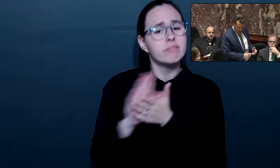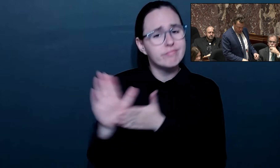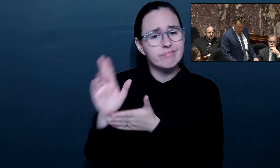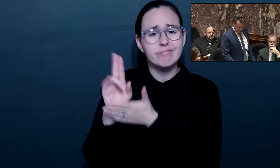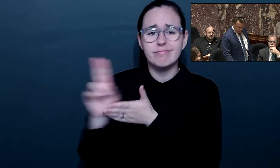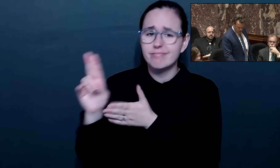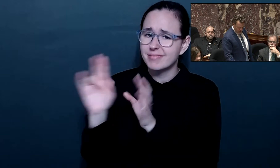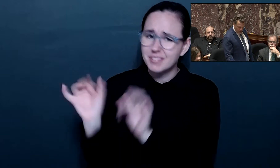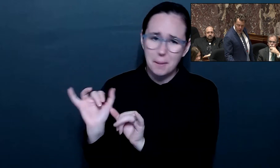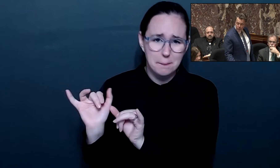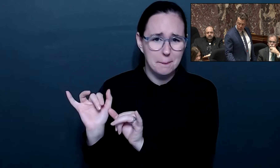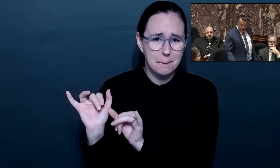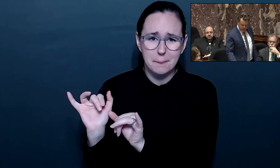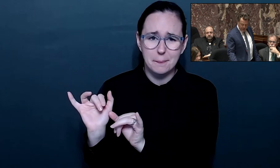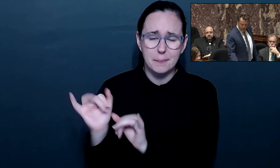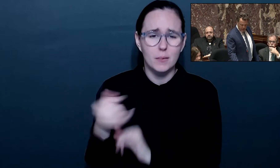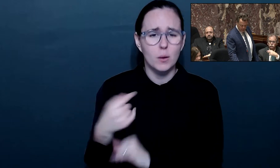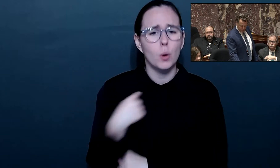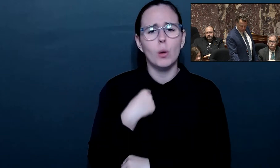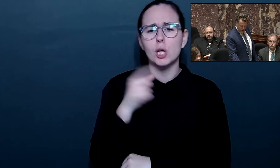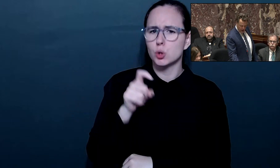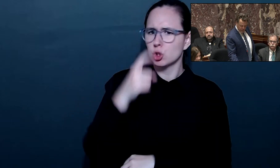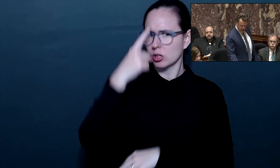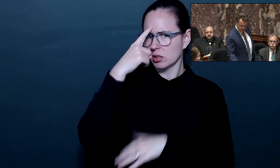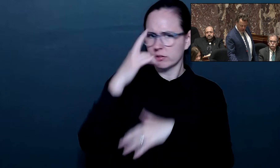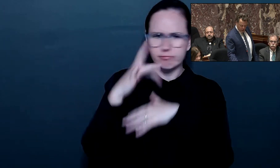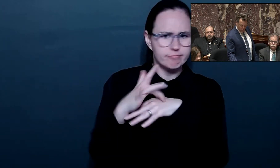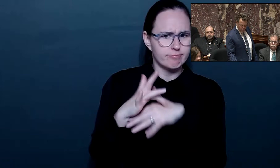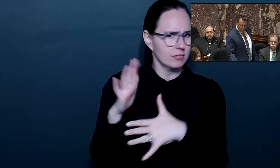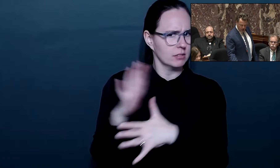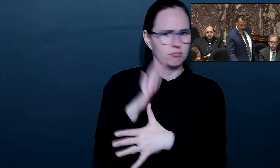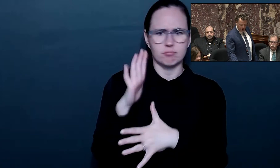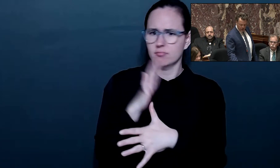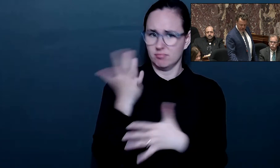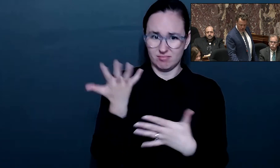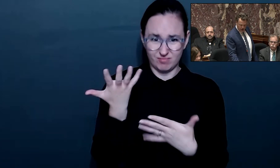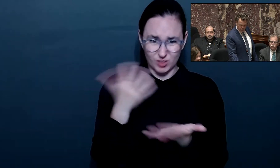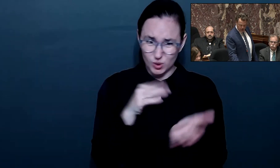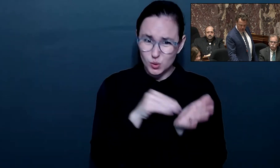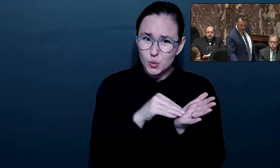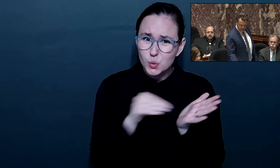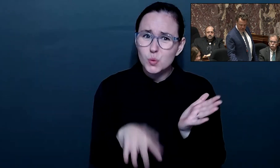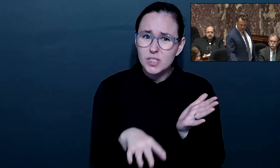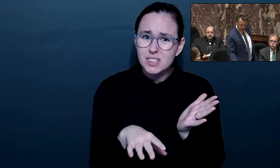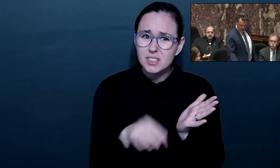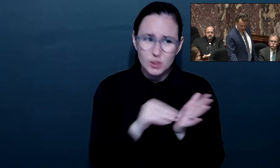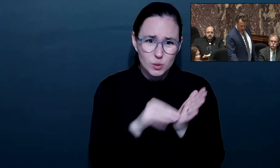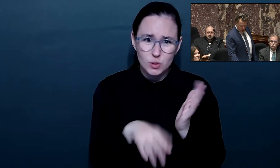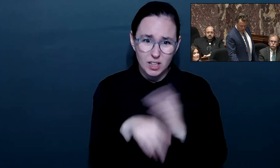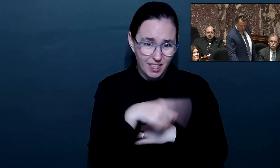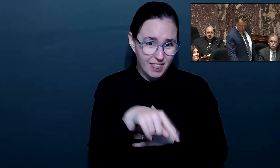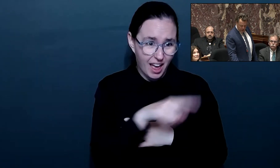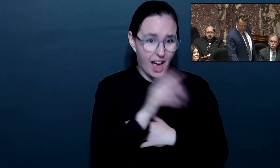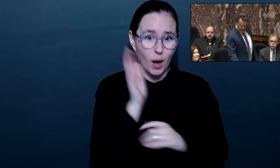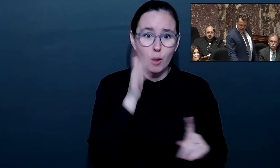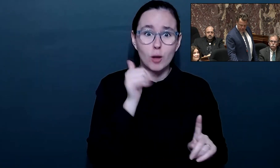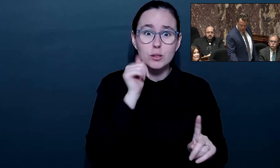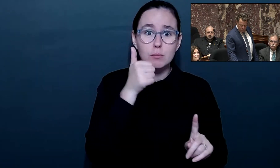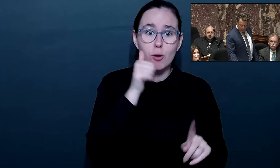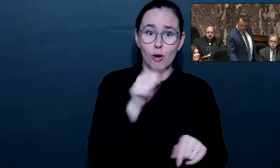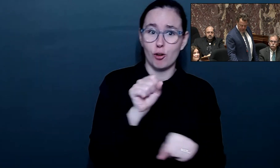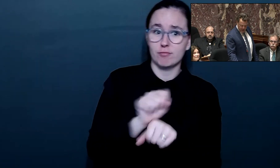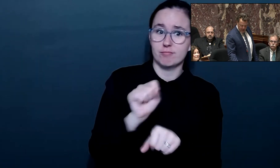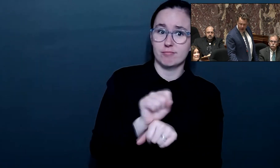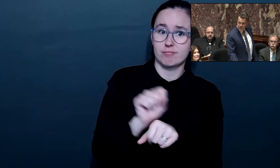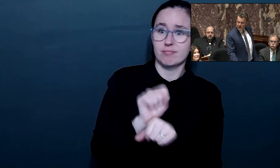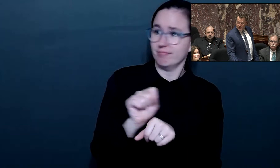of tomorrow. If we want to improve healthcare, build more housing, grow our economy, and create strong communities, we have to start with world-class,